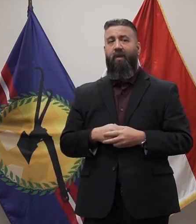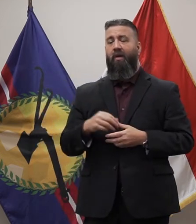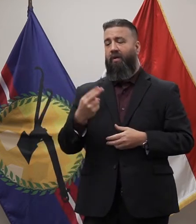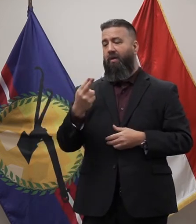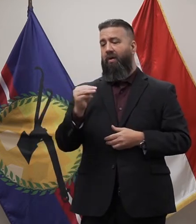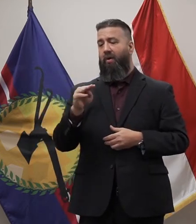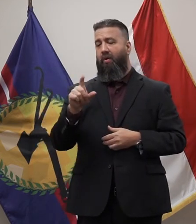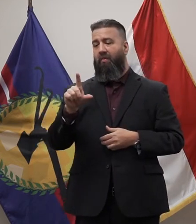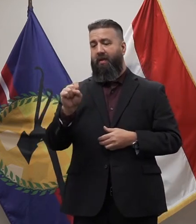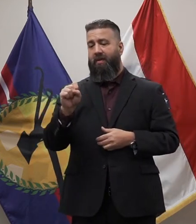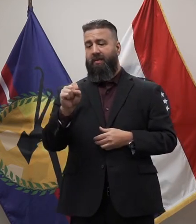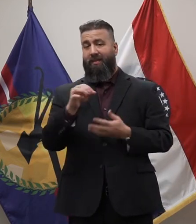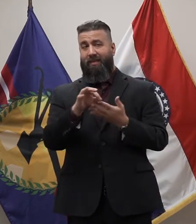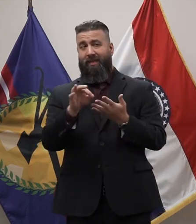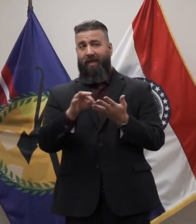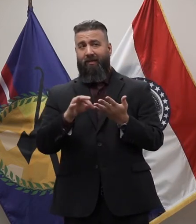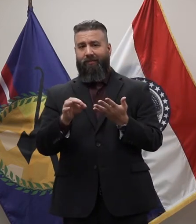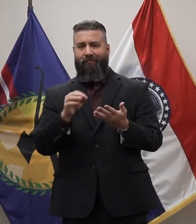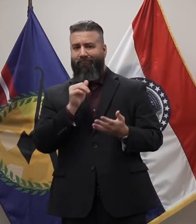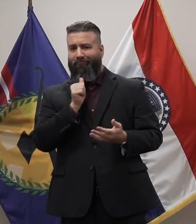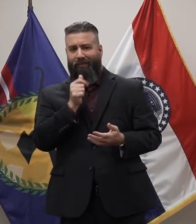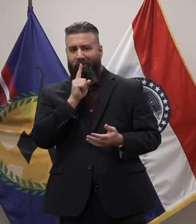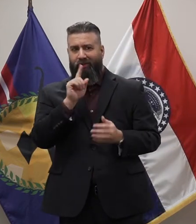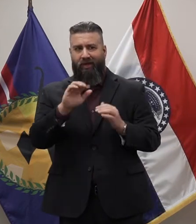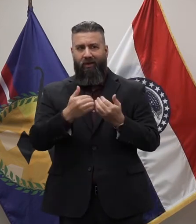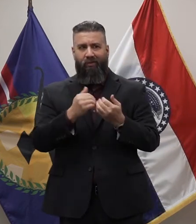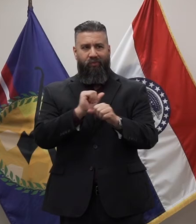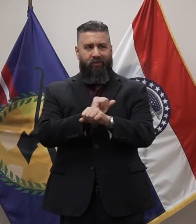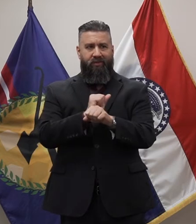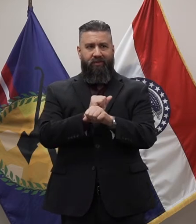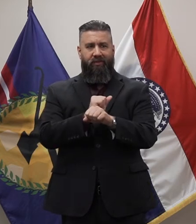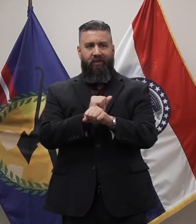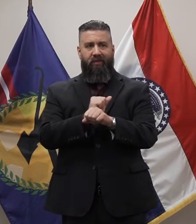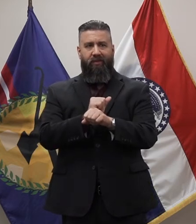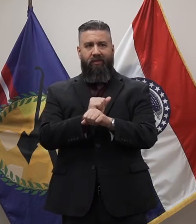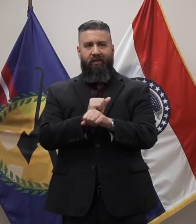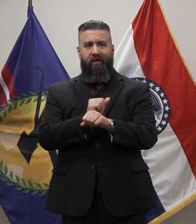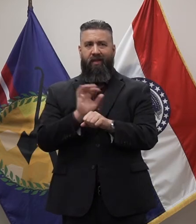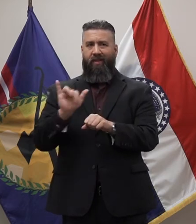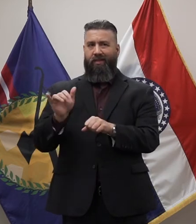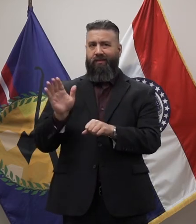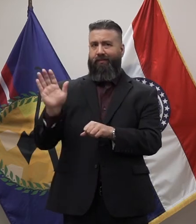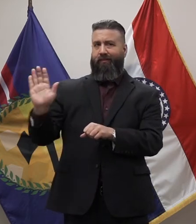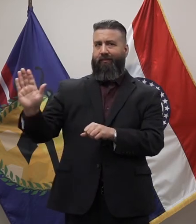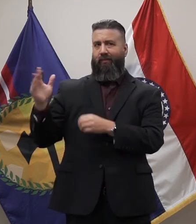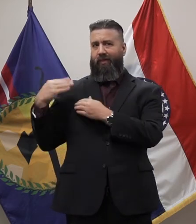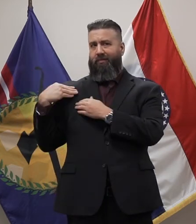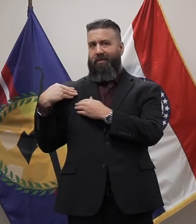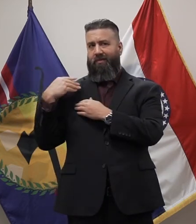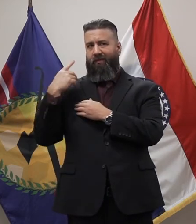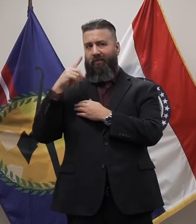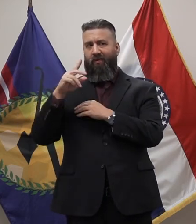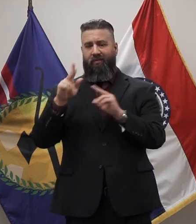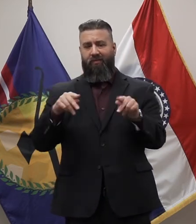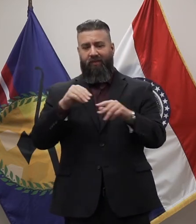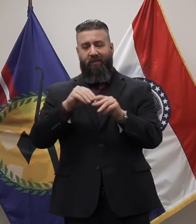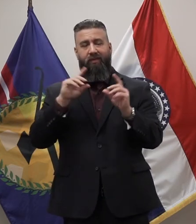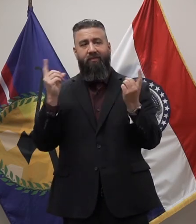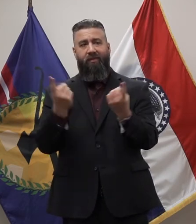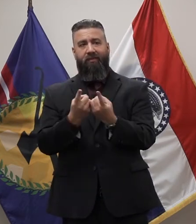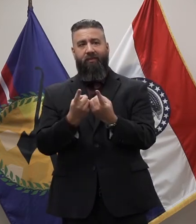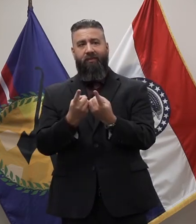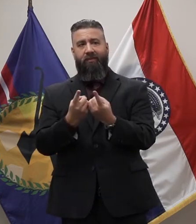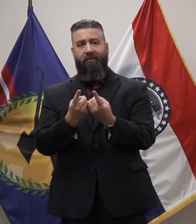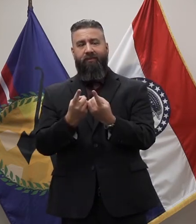count, I'm not familiar with the counting process. I'll leave that I'll leave that to the folks in the department, and they'll work with their